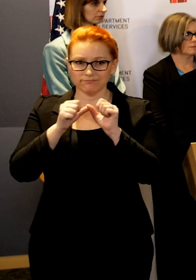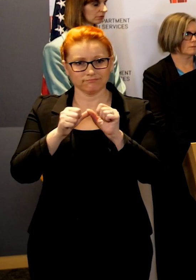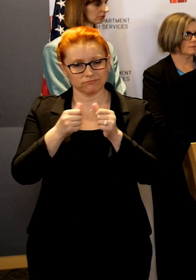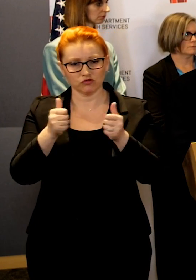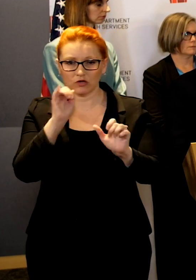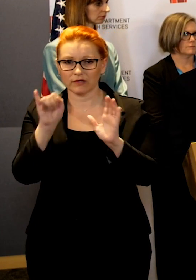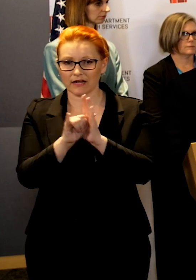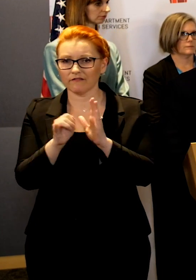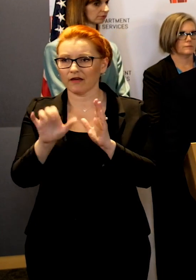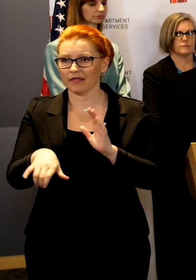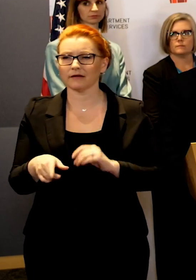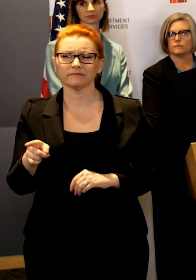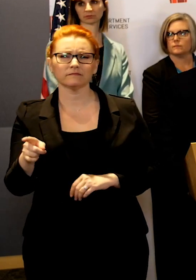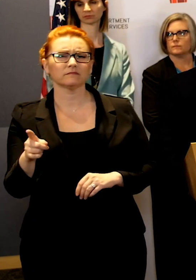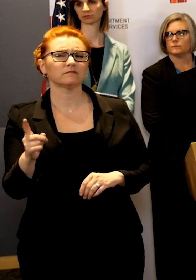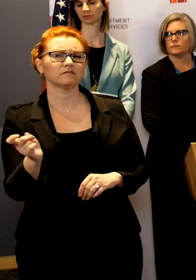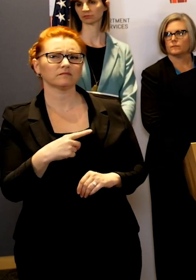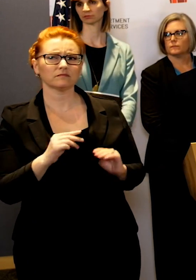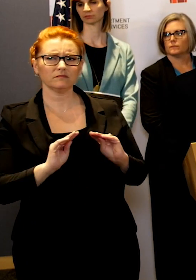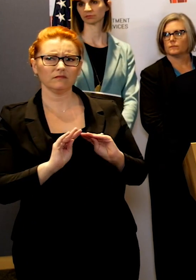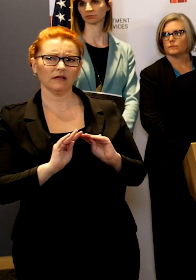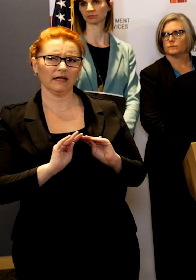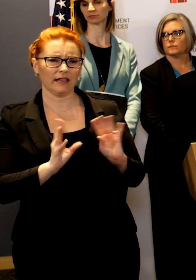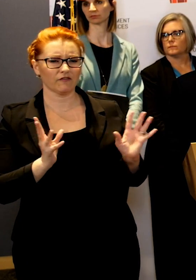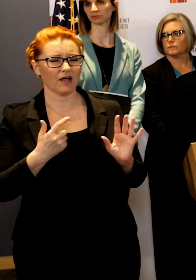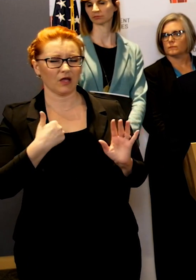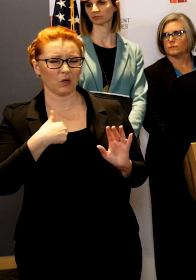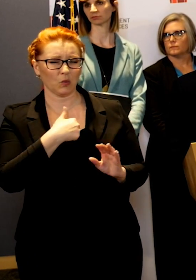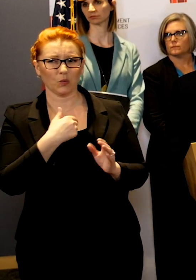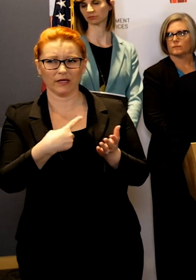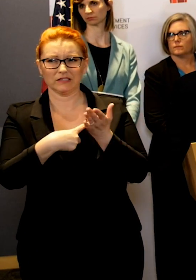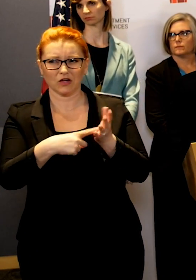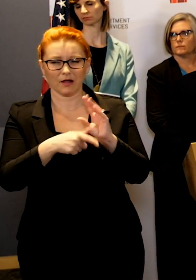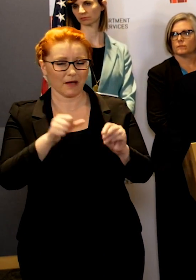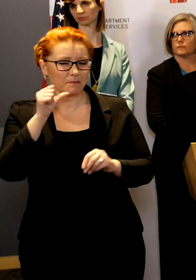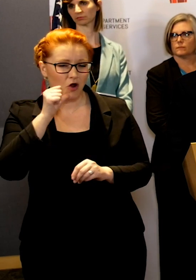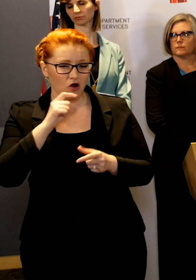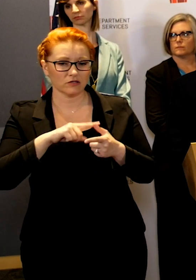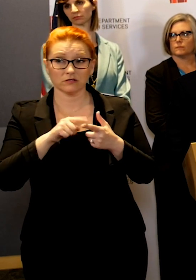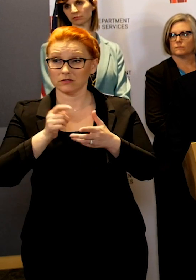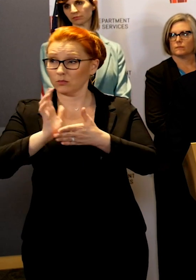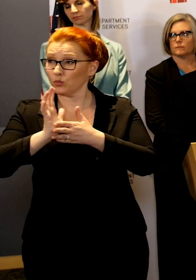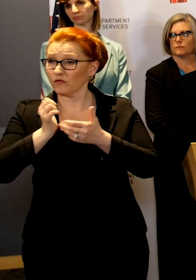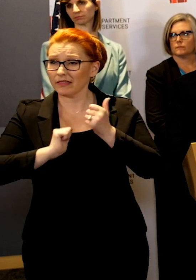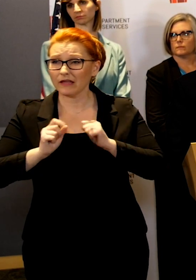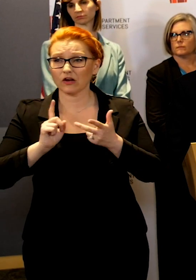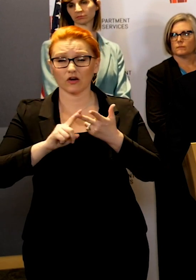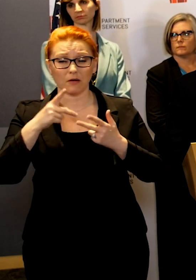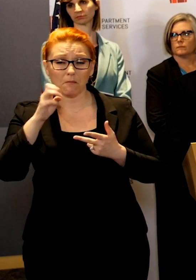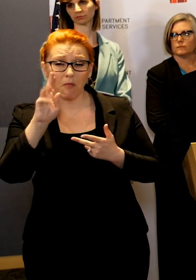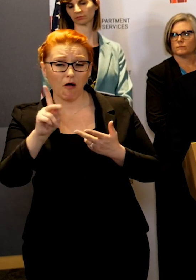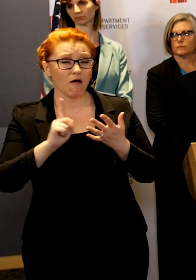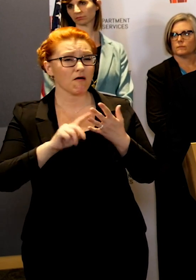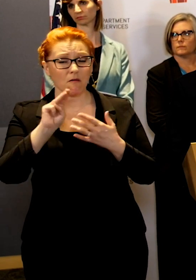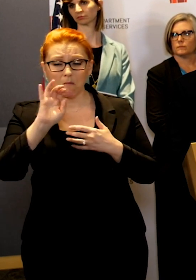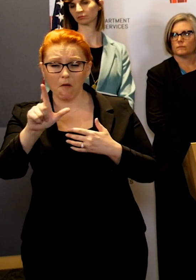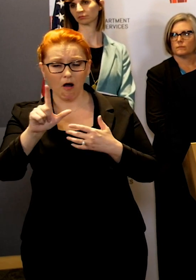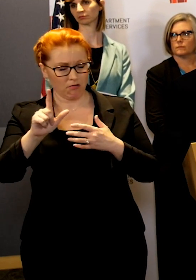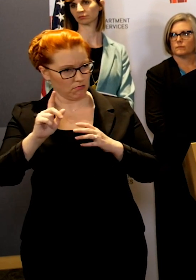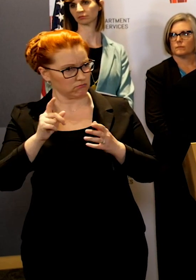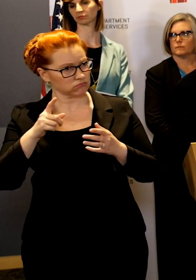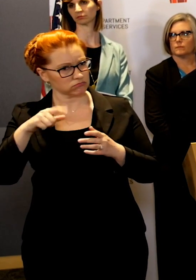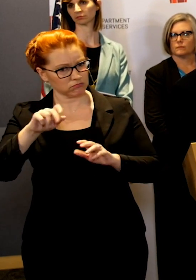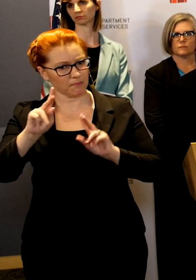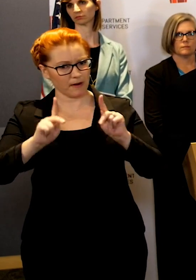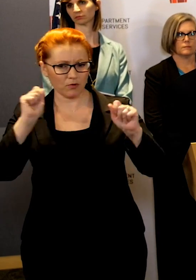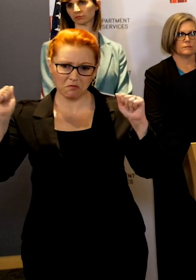identify that. Can we just clarify, we keep talking about bars. What about movie theaters, parks, malls, places where people